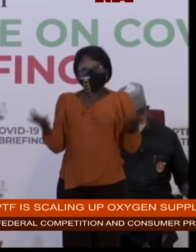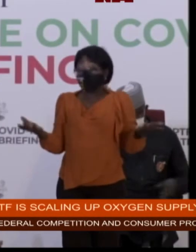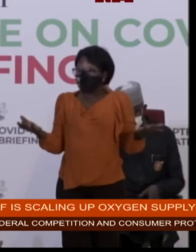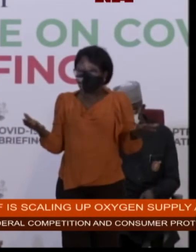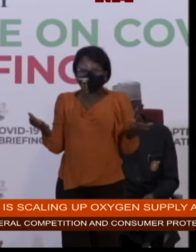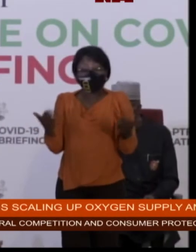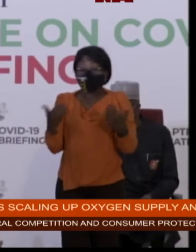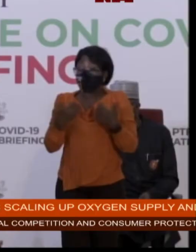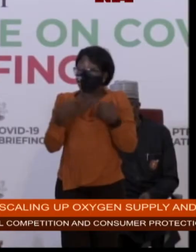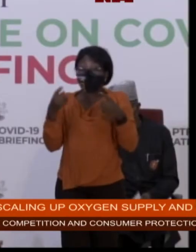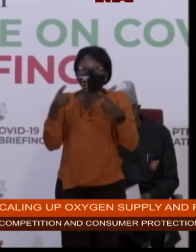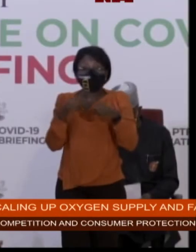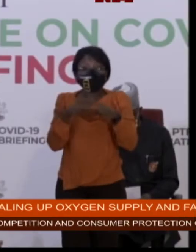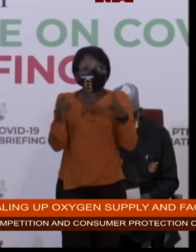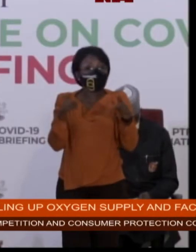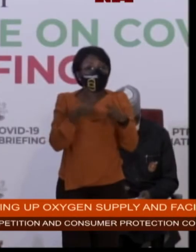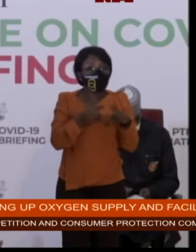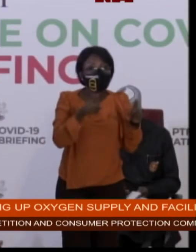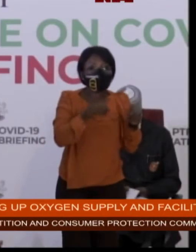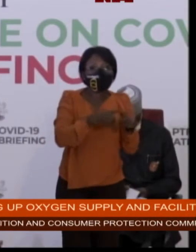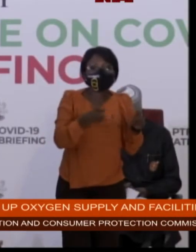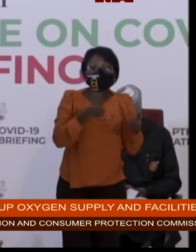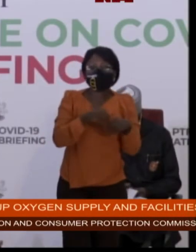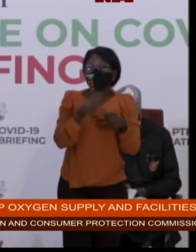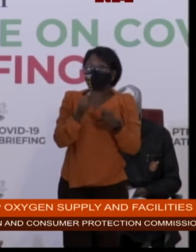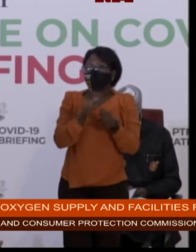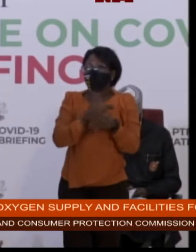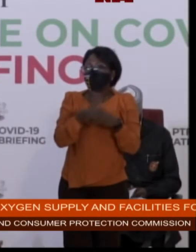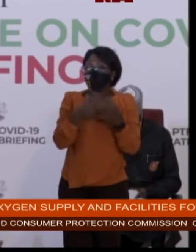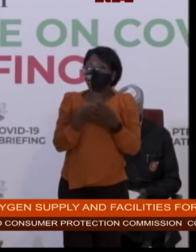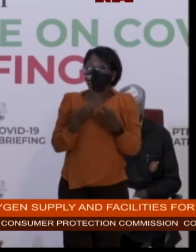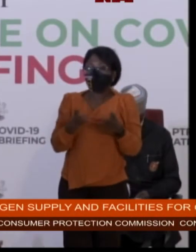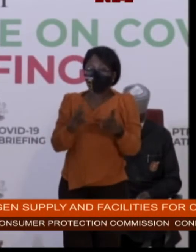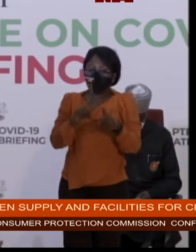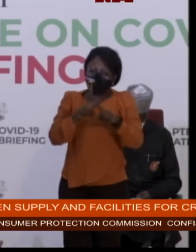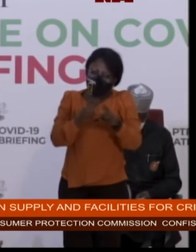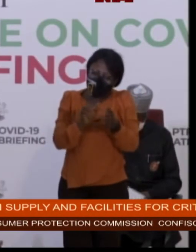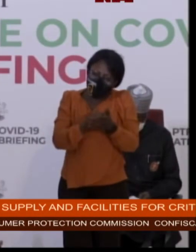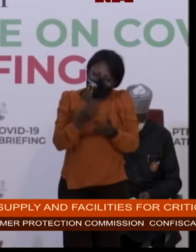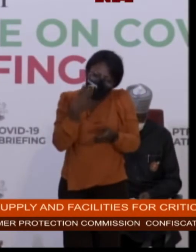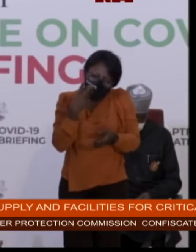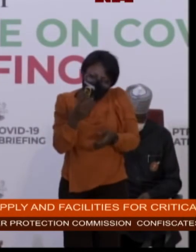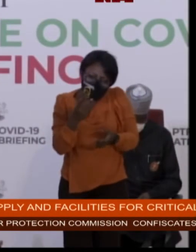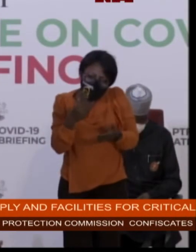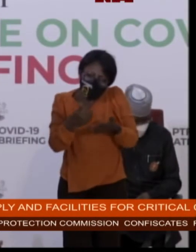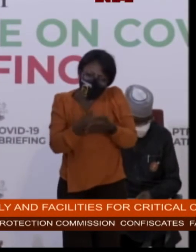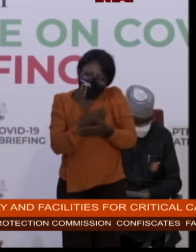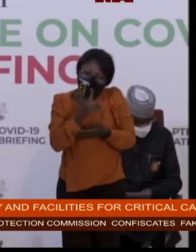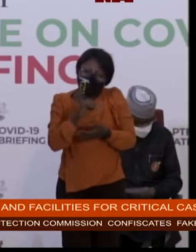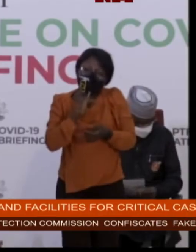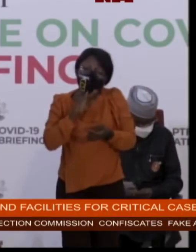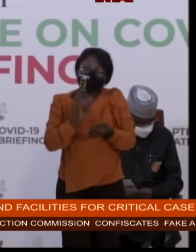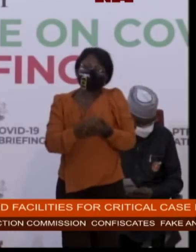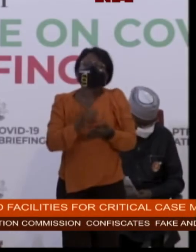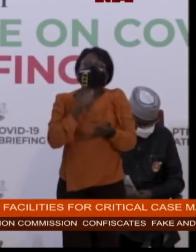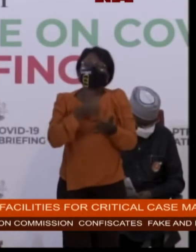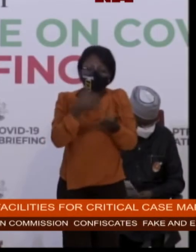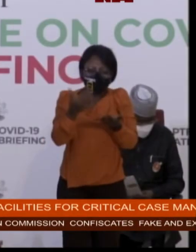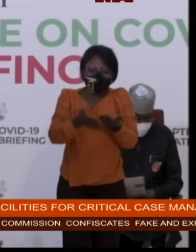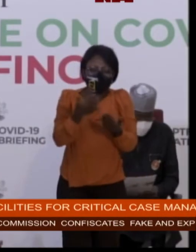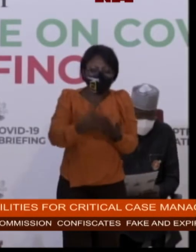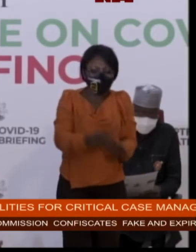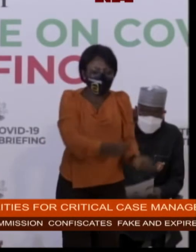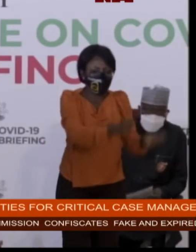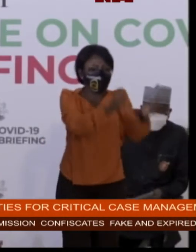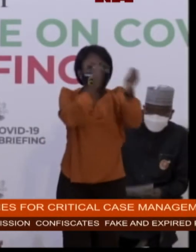symptoms, difference in severity, difference in outcome. The single difference that we found is that it's more transmissible from one